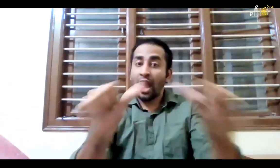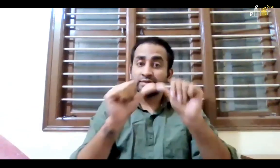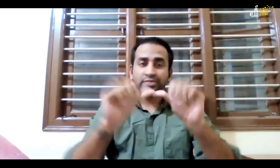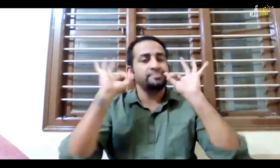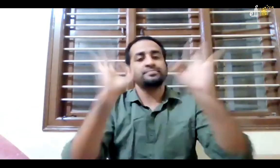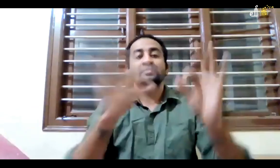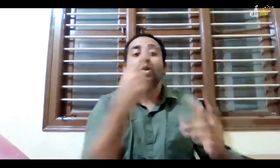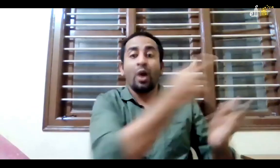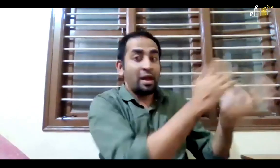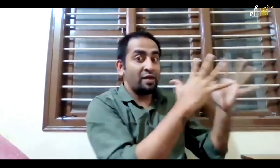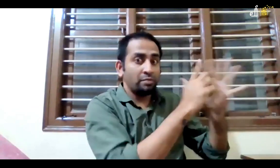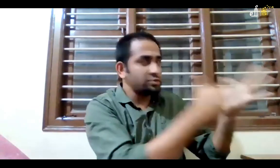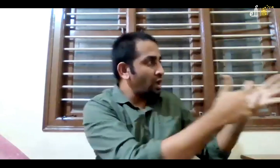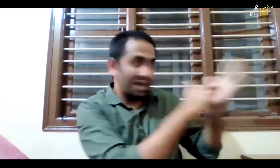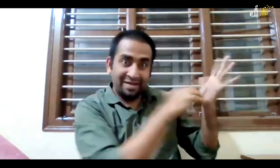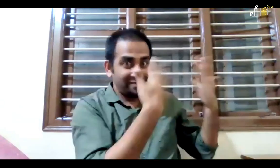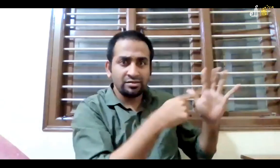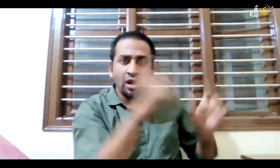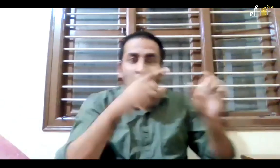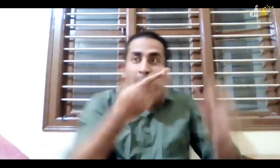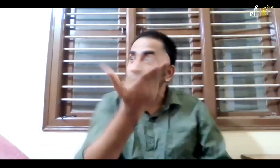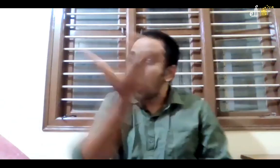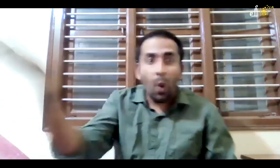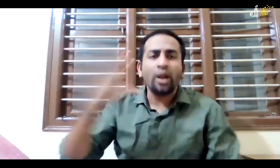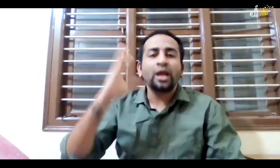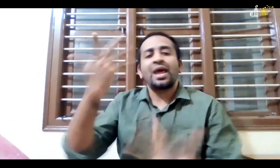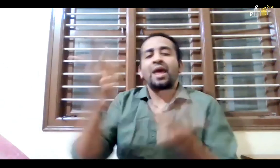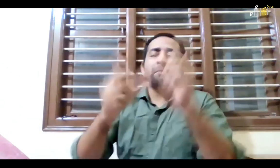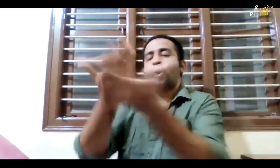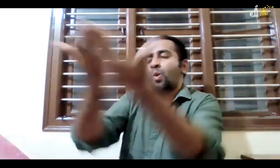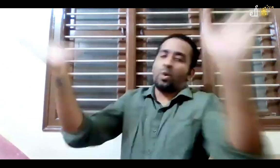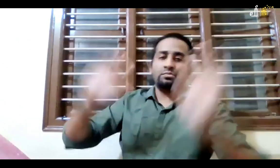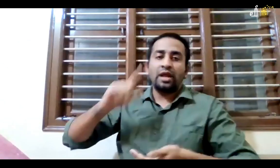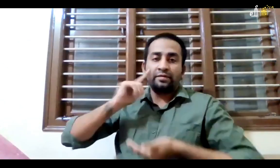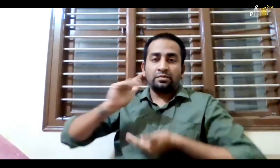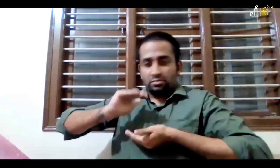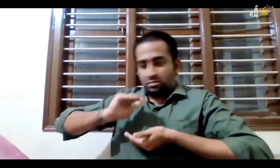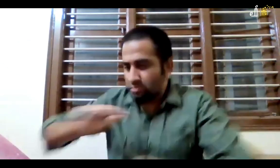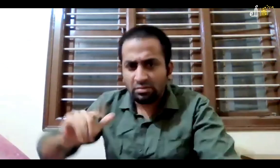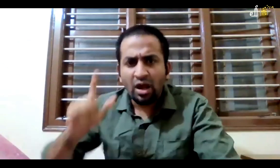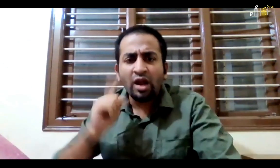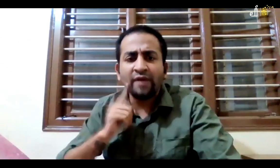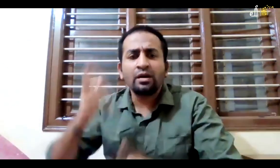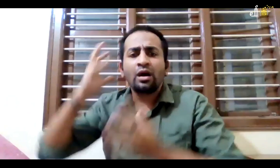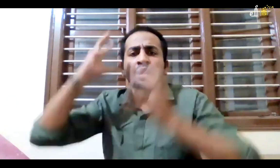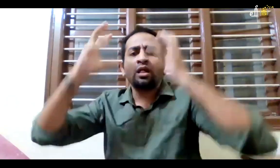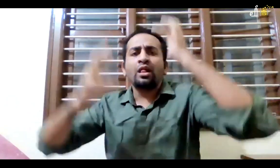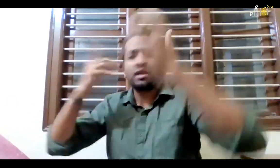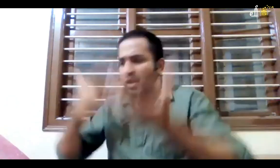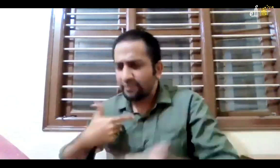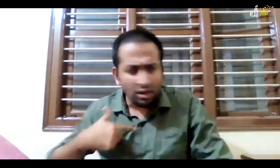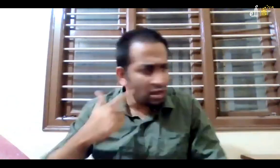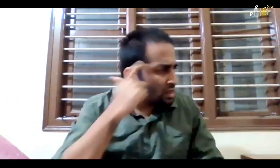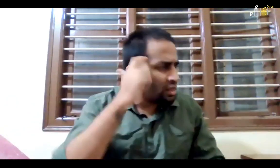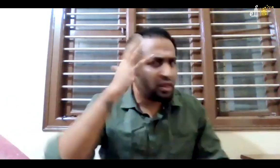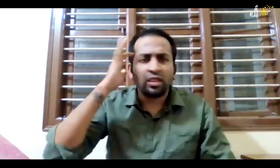You're giving great inputs. Perfect. So this website, when we have so many people here, say for example, a